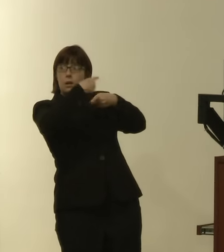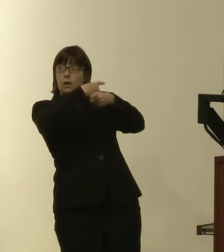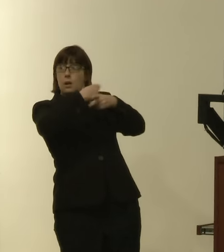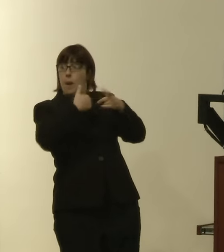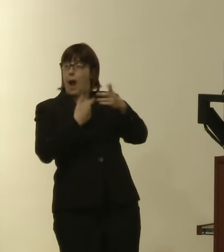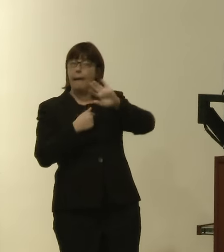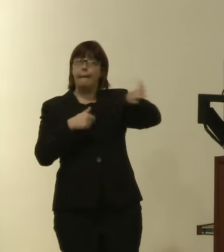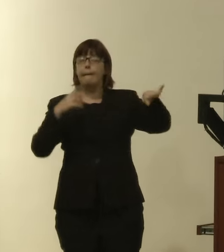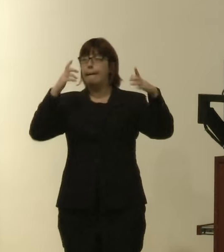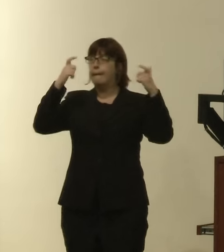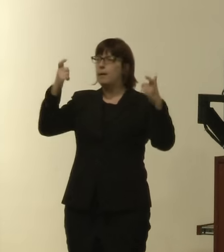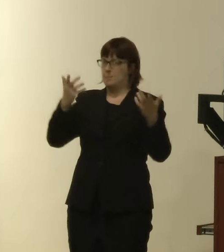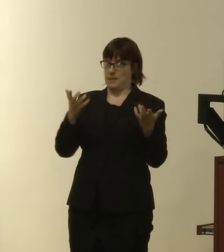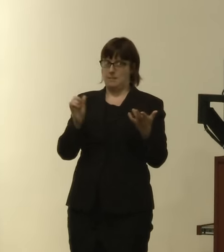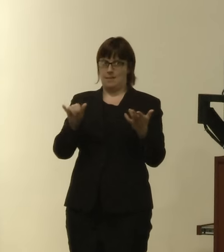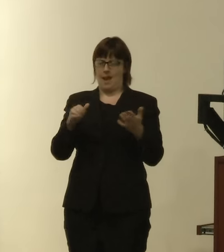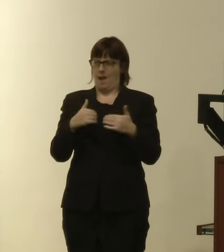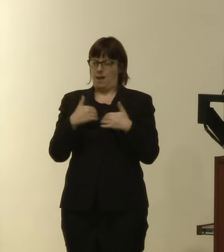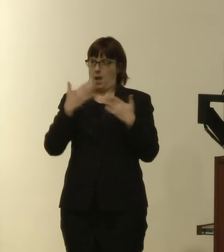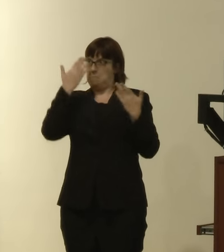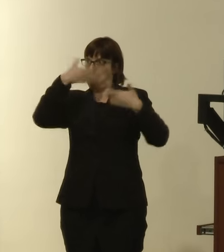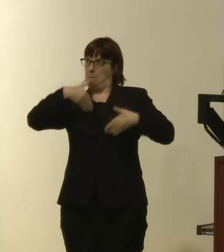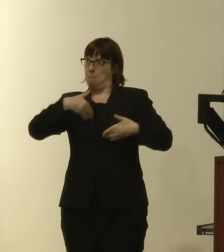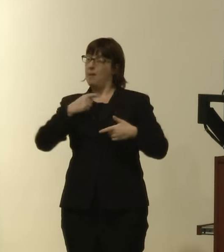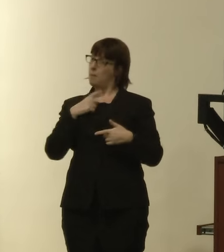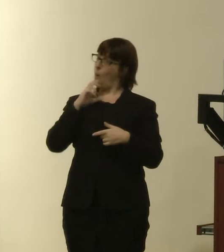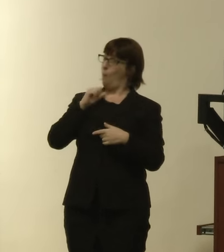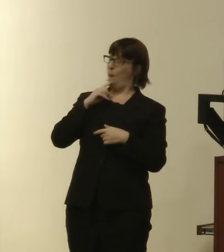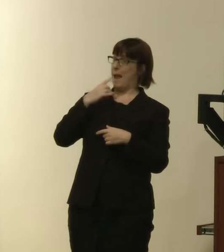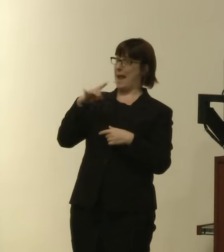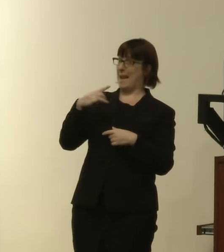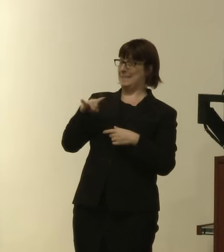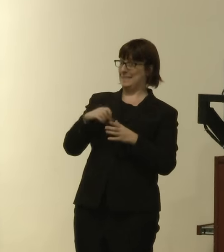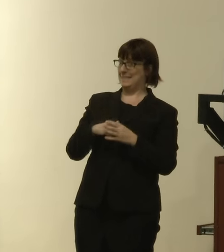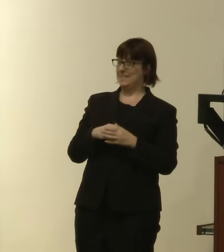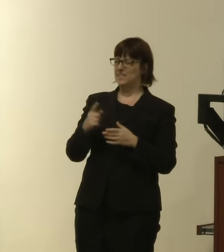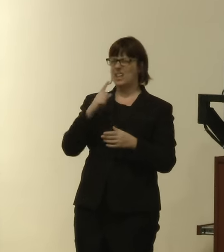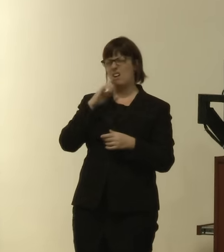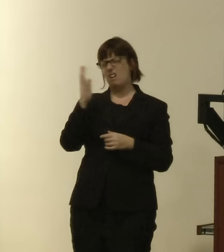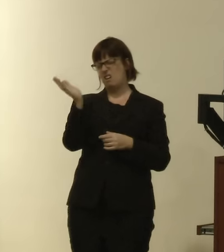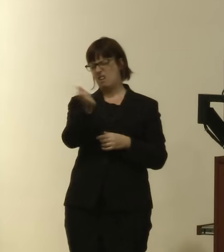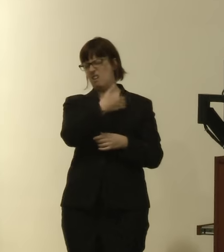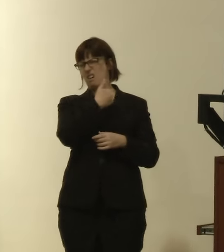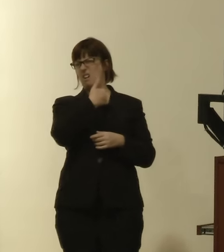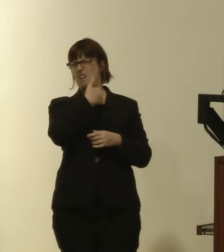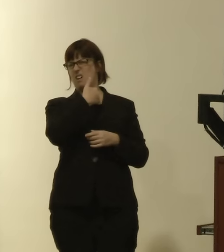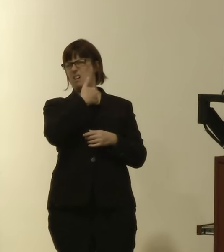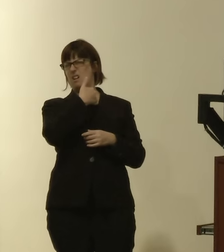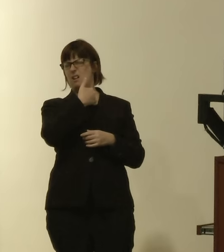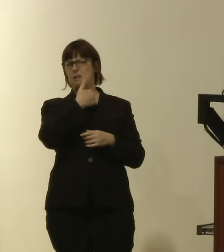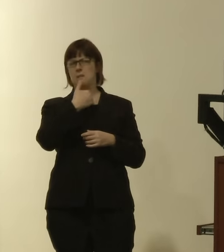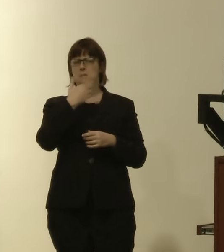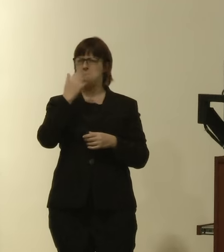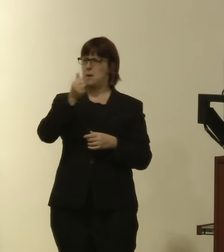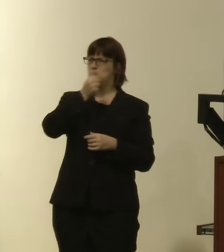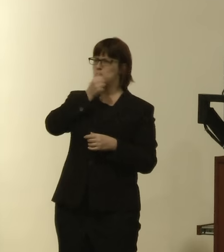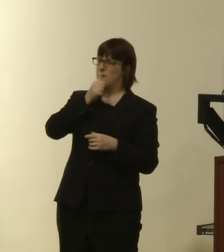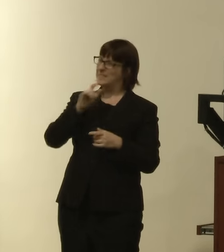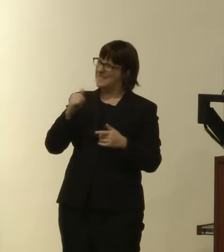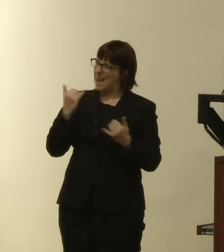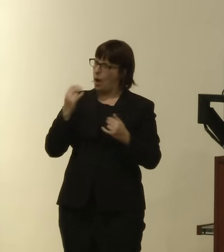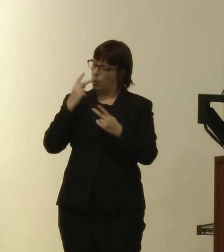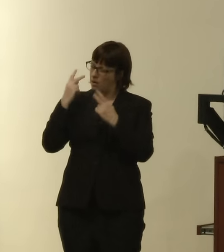powerful propaganda is and can be. For an 18-year-old to say something like that, to write something like that, is sad